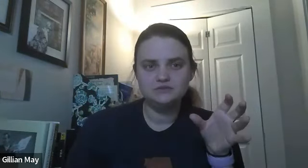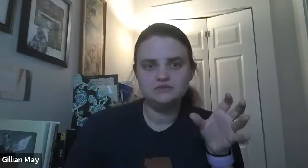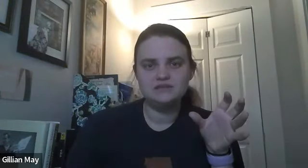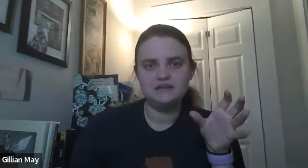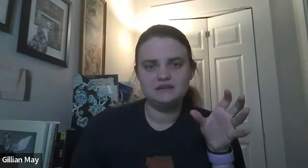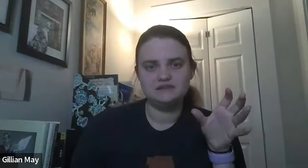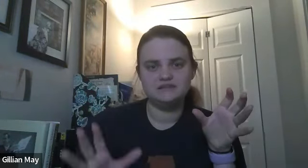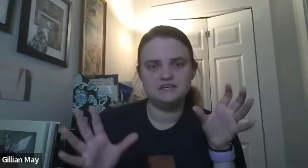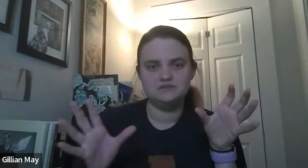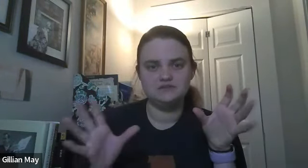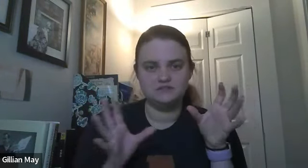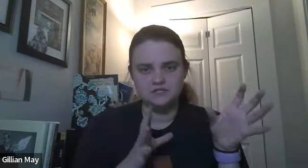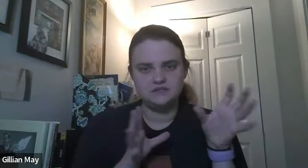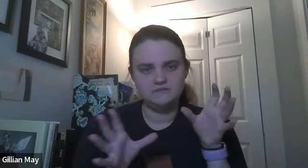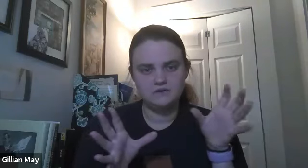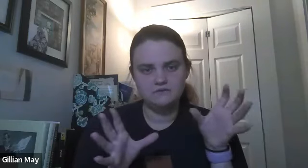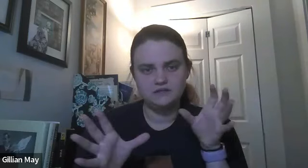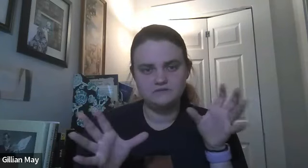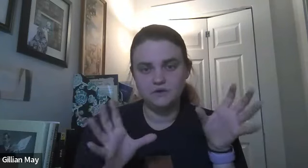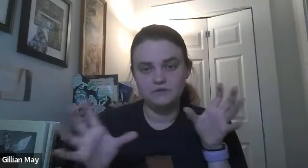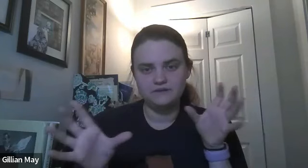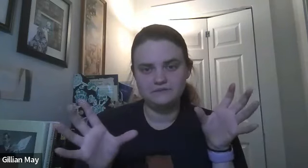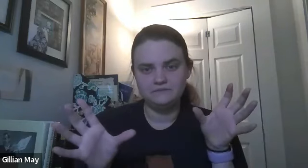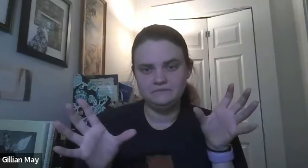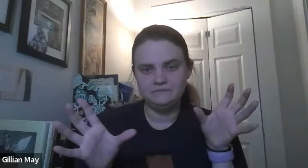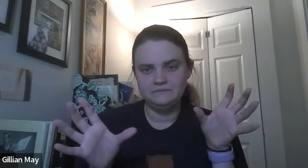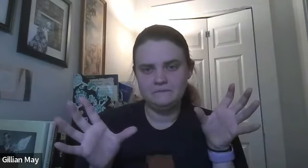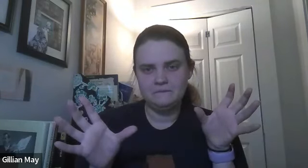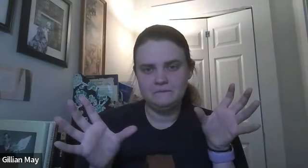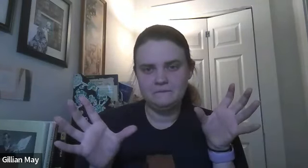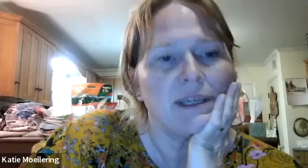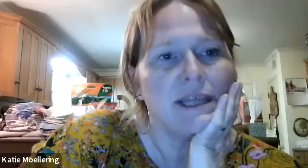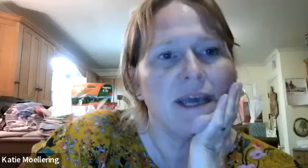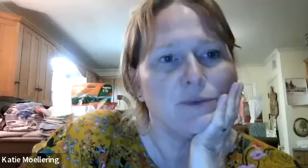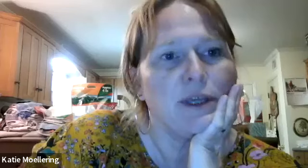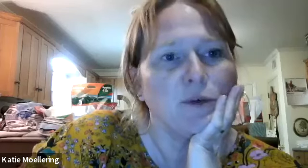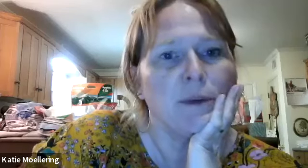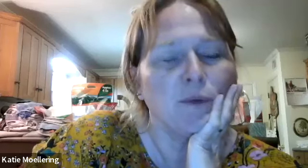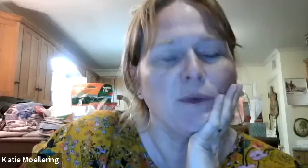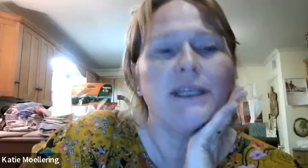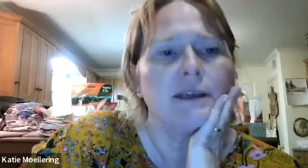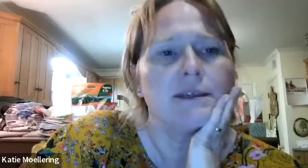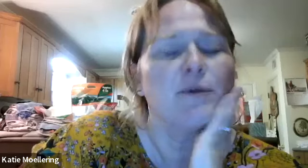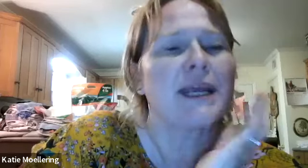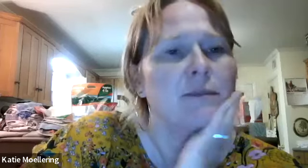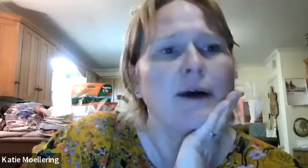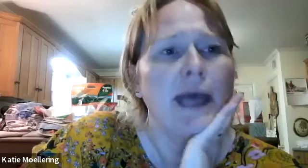directionals, like signs that use a direction involving them? Yeah, because last week, remember, we did, someone asked about